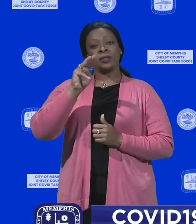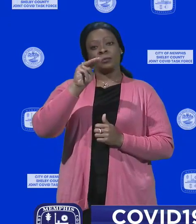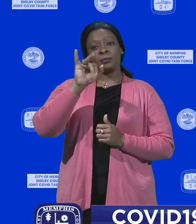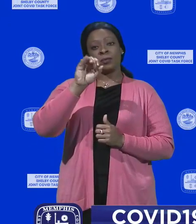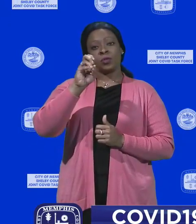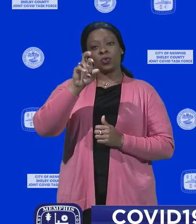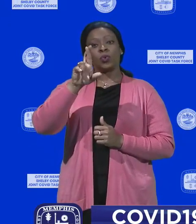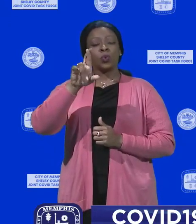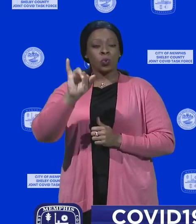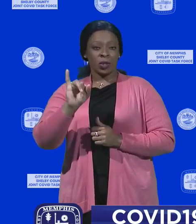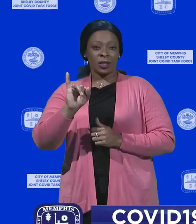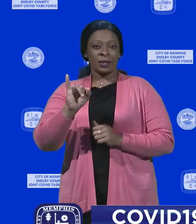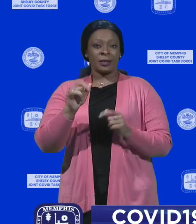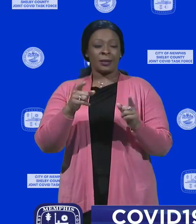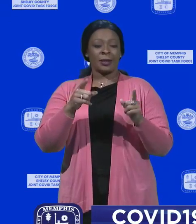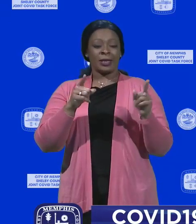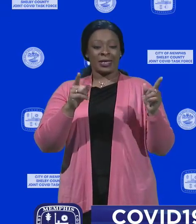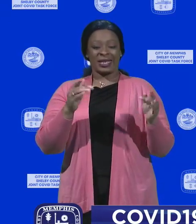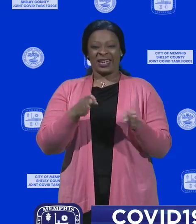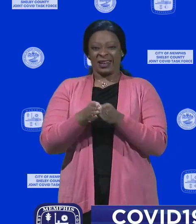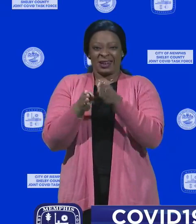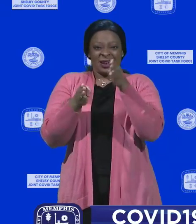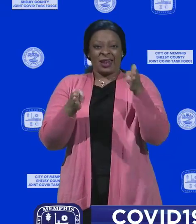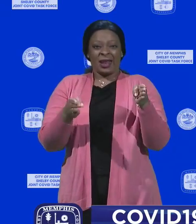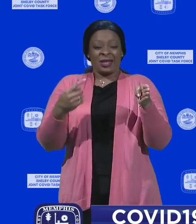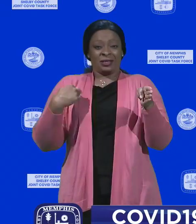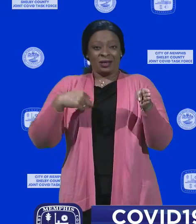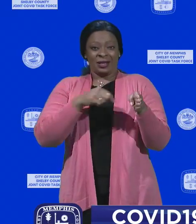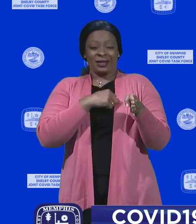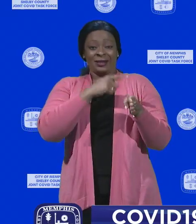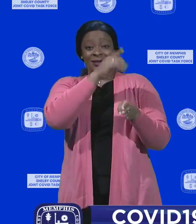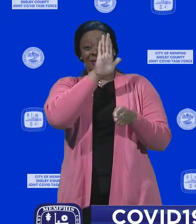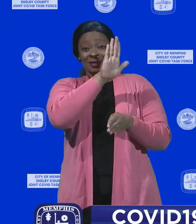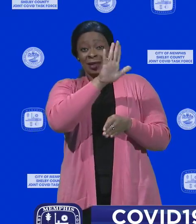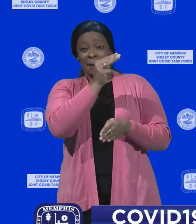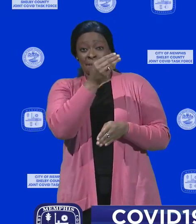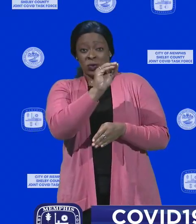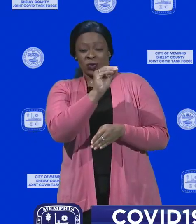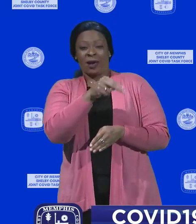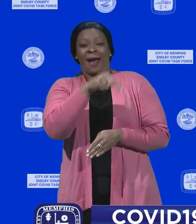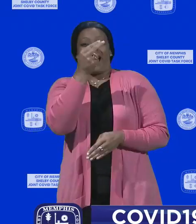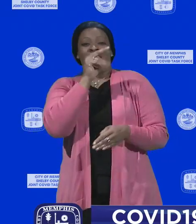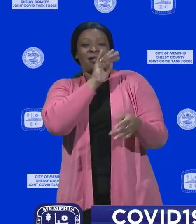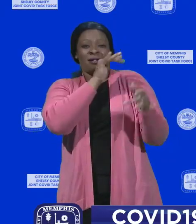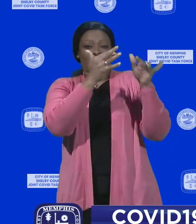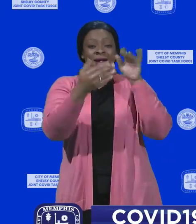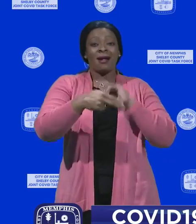Missouri is immediately adjacent to us, and they have the highest transmission rate, the highest